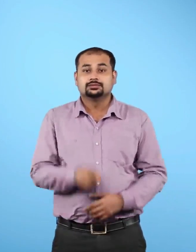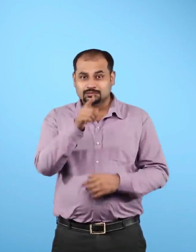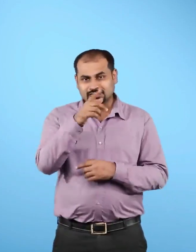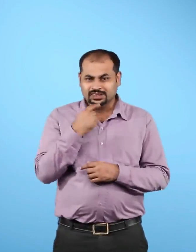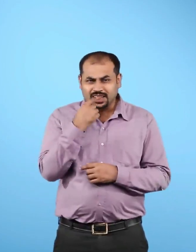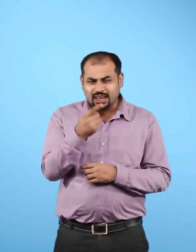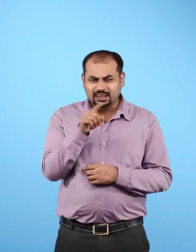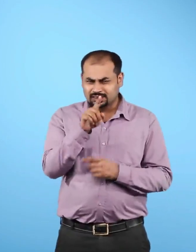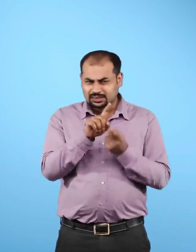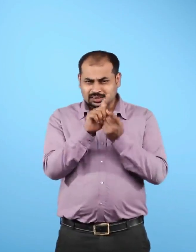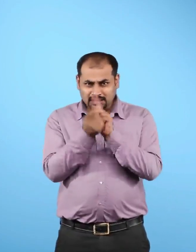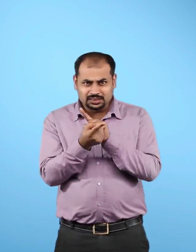We can say